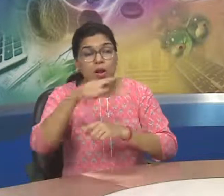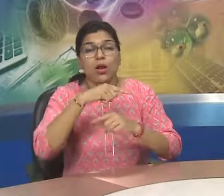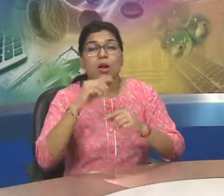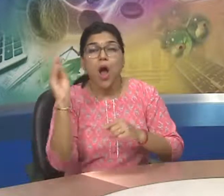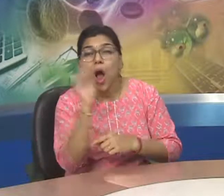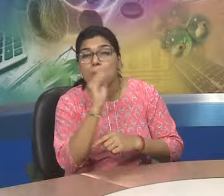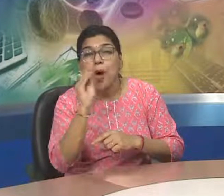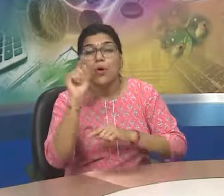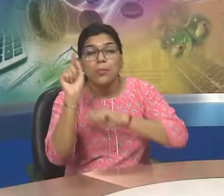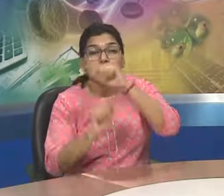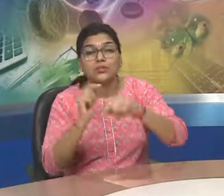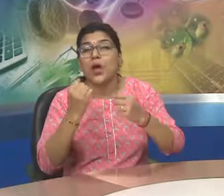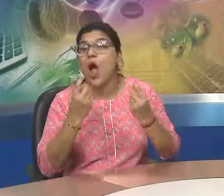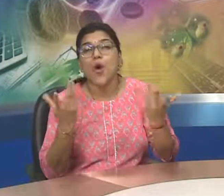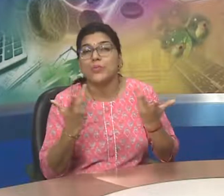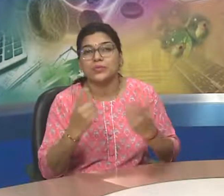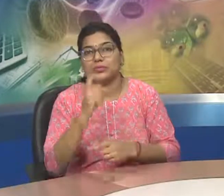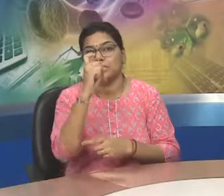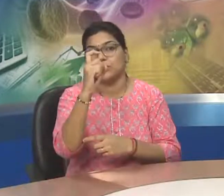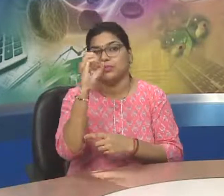cover about